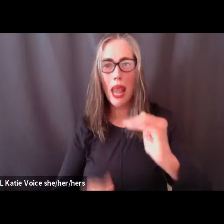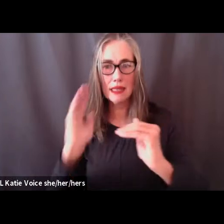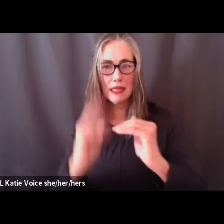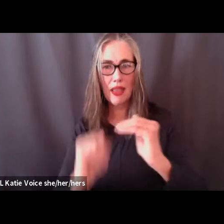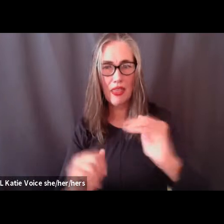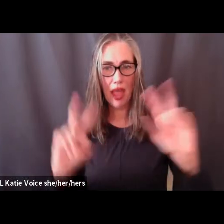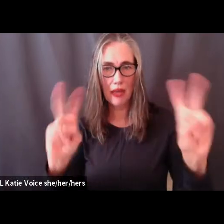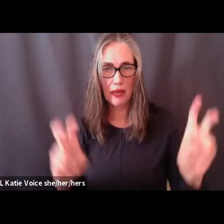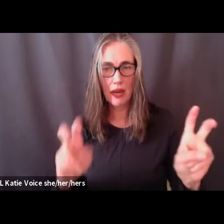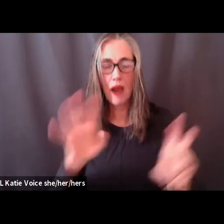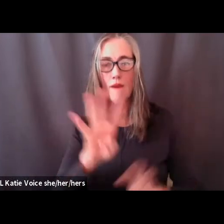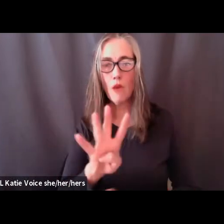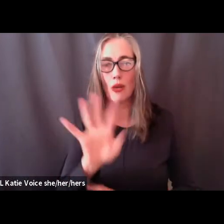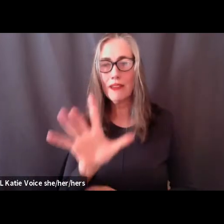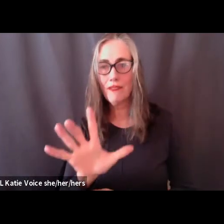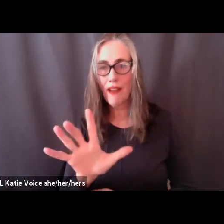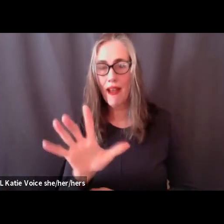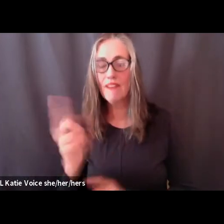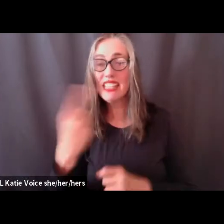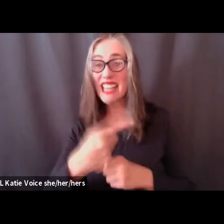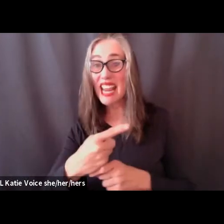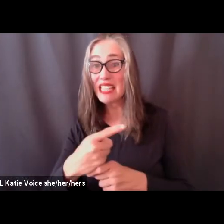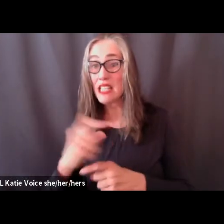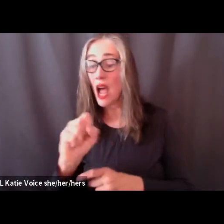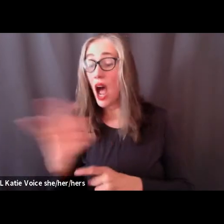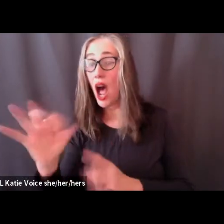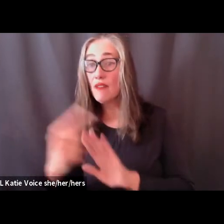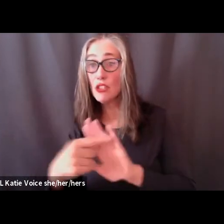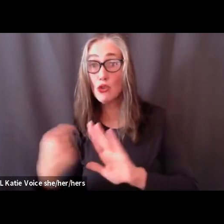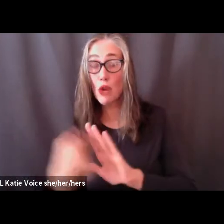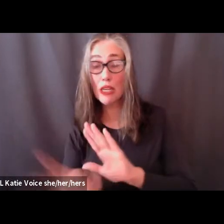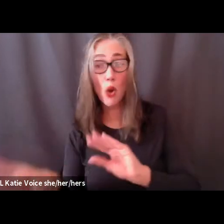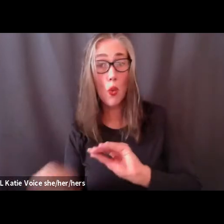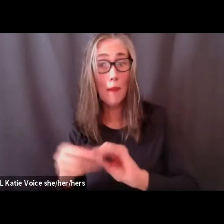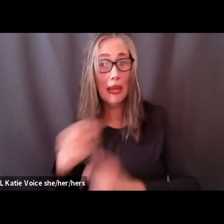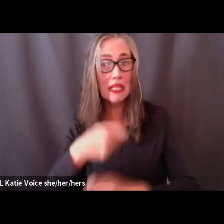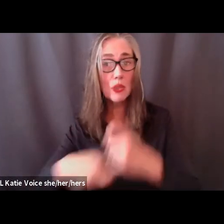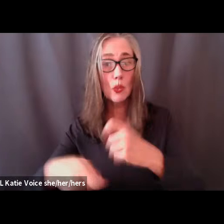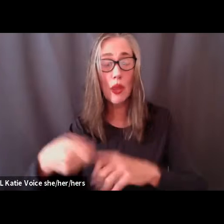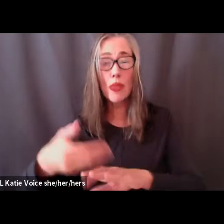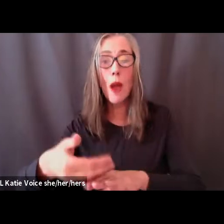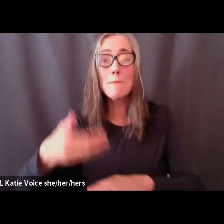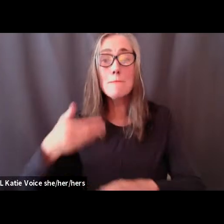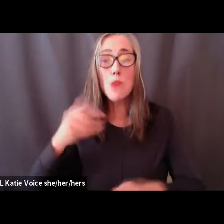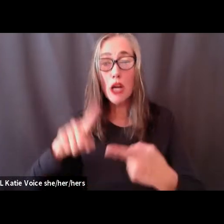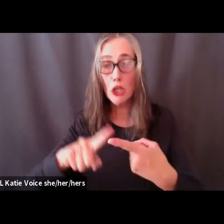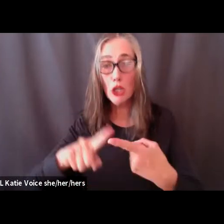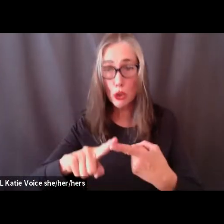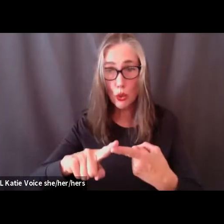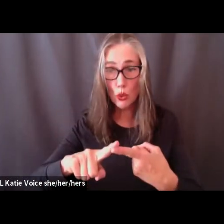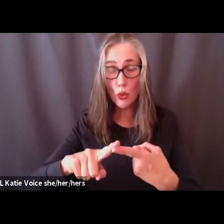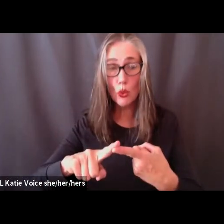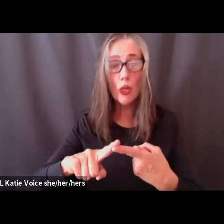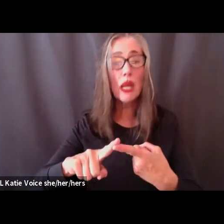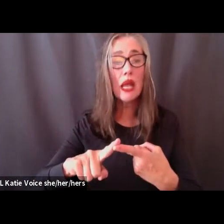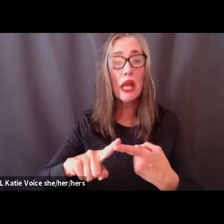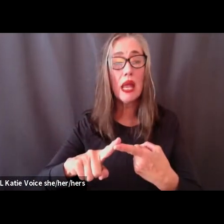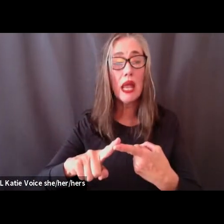days, strike out of, replace to with prior to a duly noticed endorsing convention of this committee.